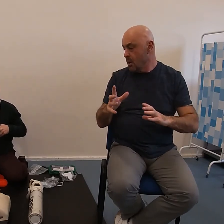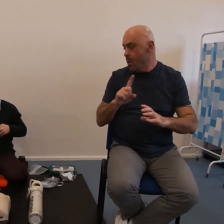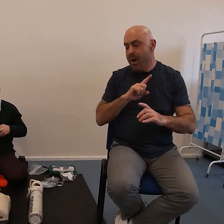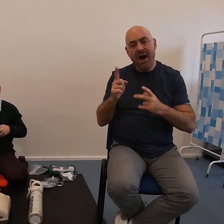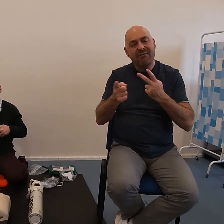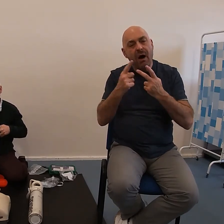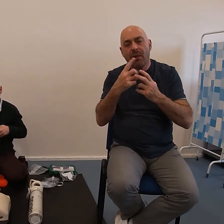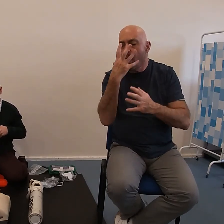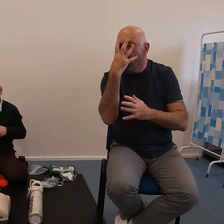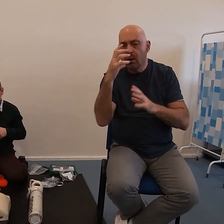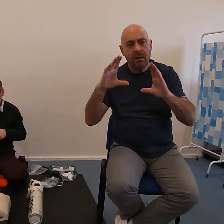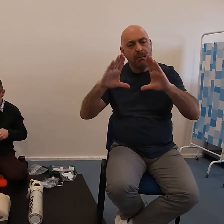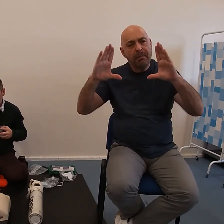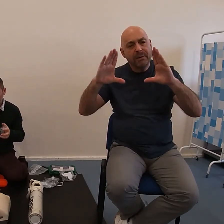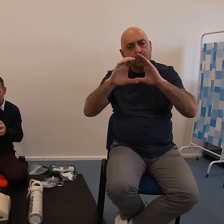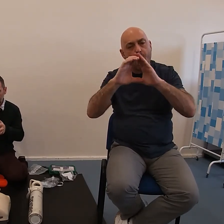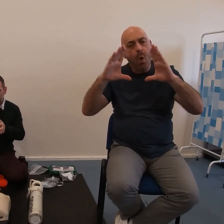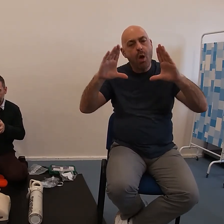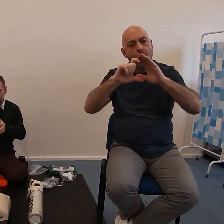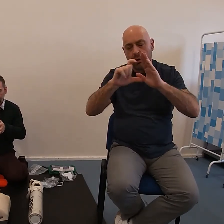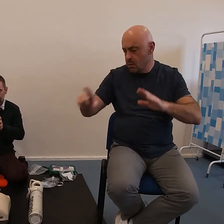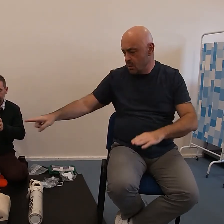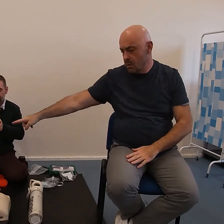other sizes in the bag.